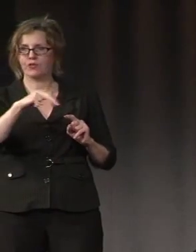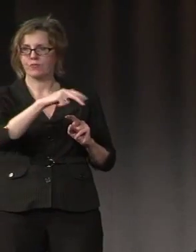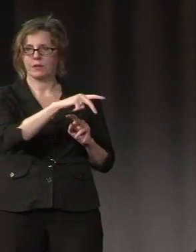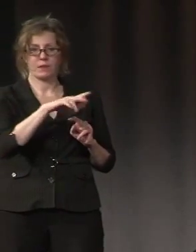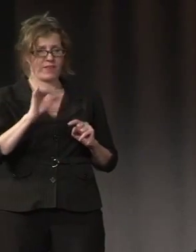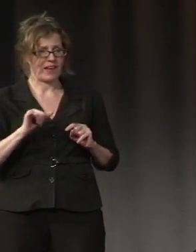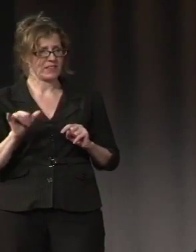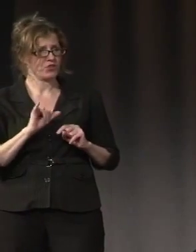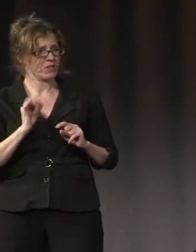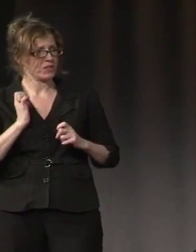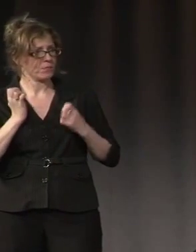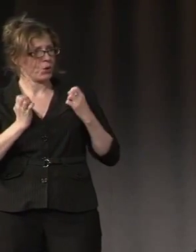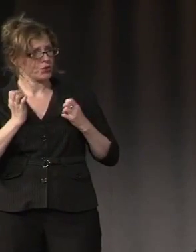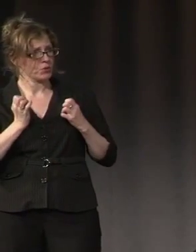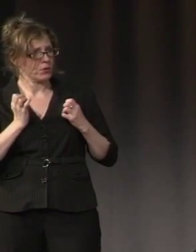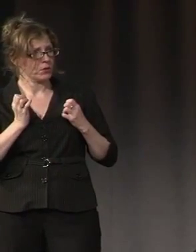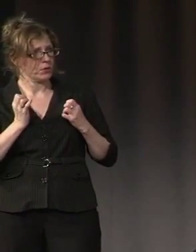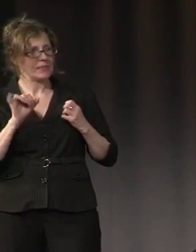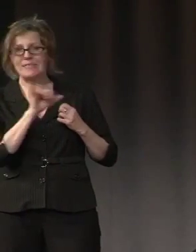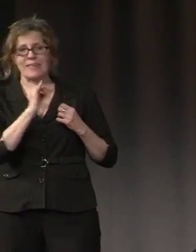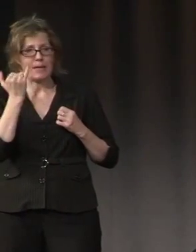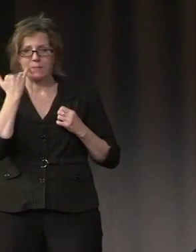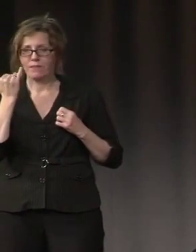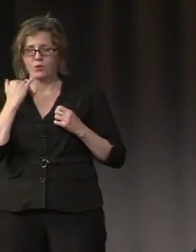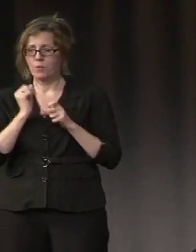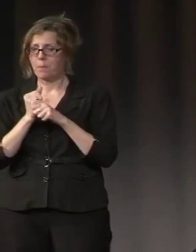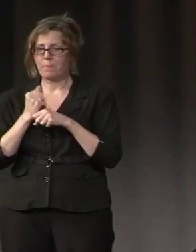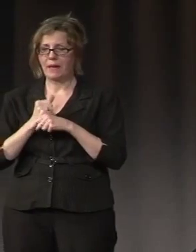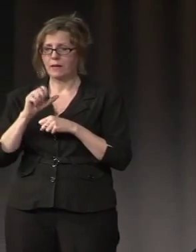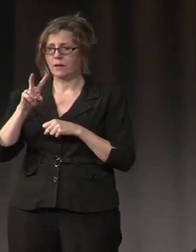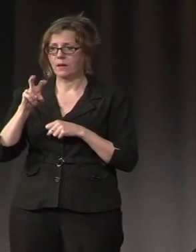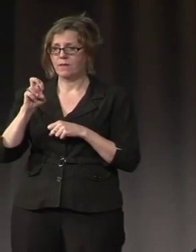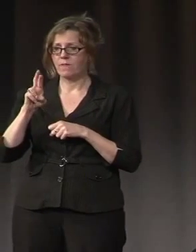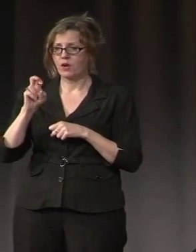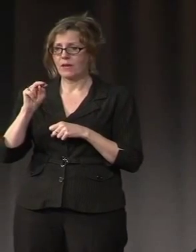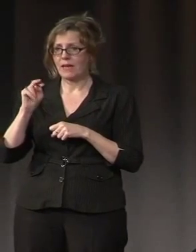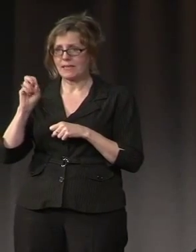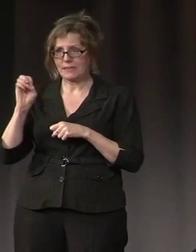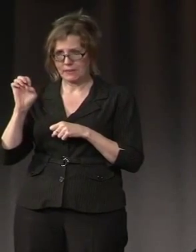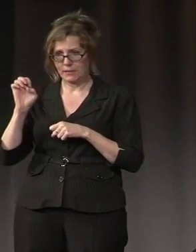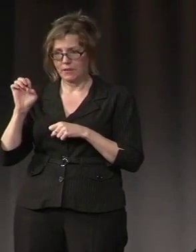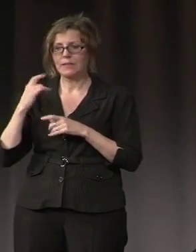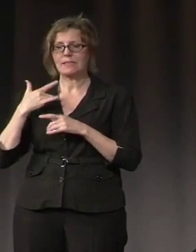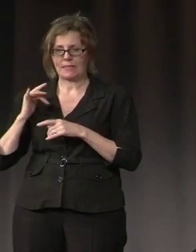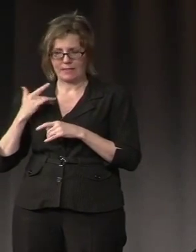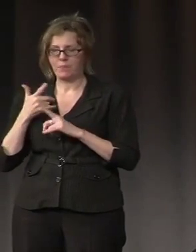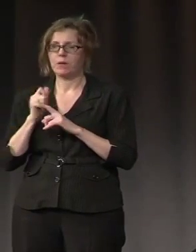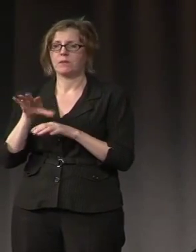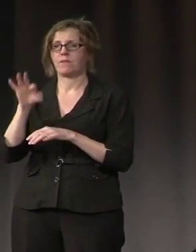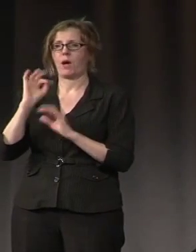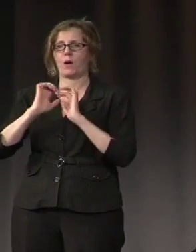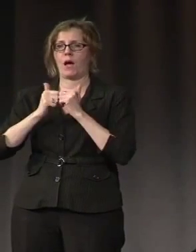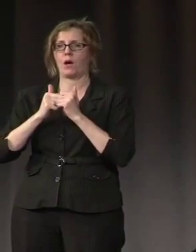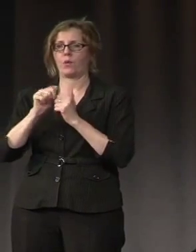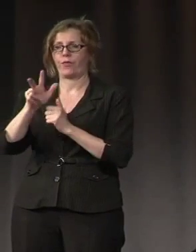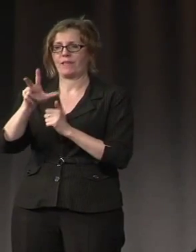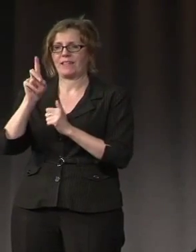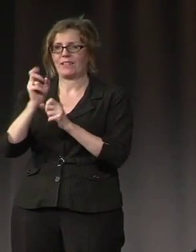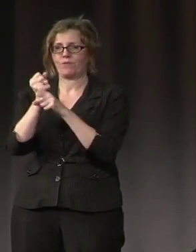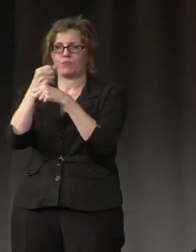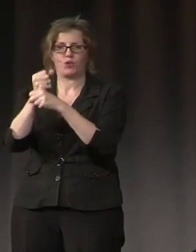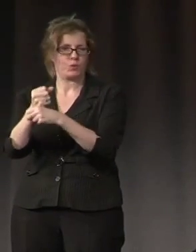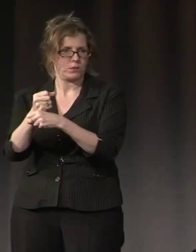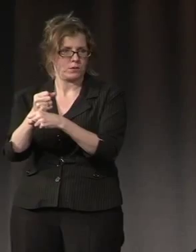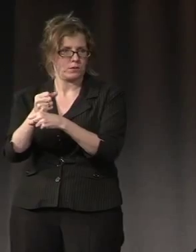emotional as if you make yourself sensitive to a Veronese because you have found a three-dimensional way to make it reproduced, in